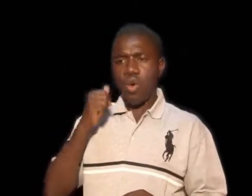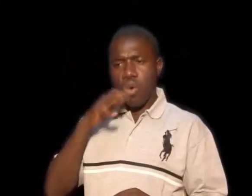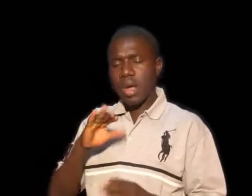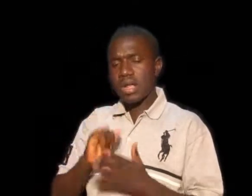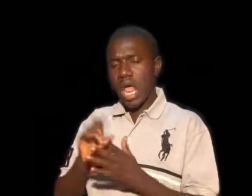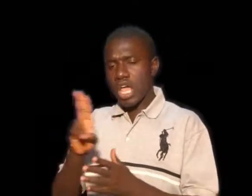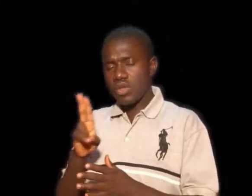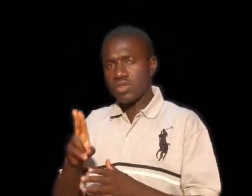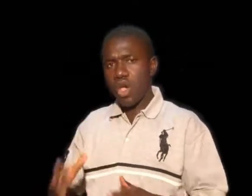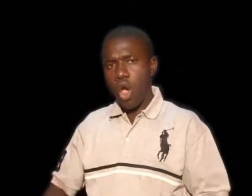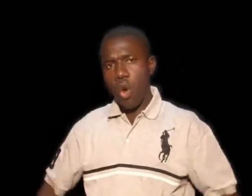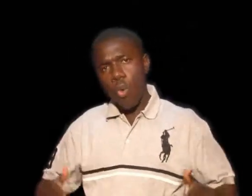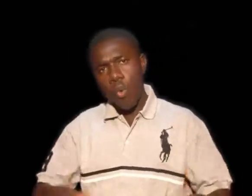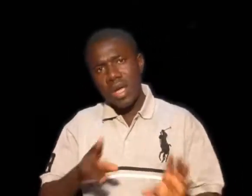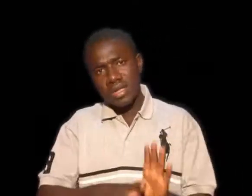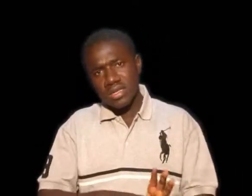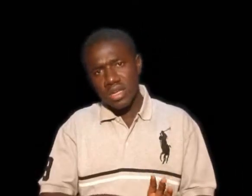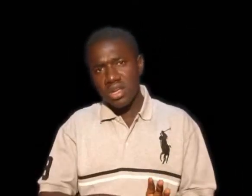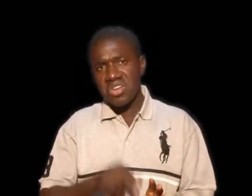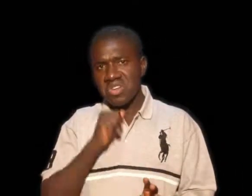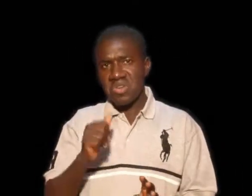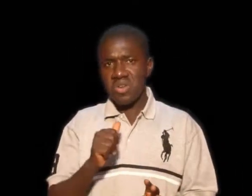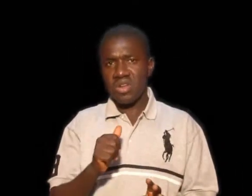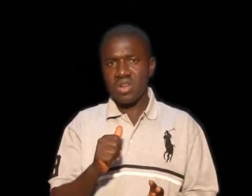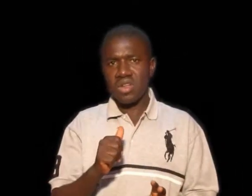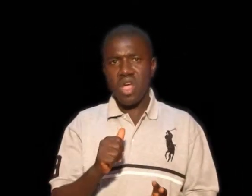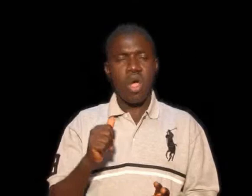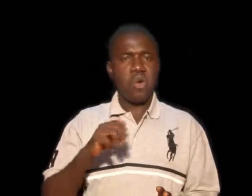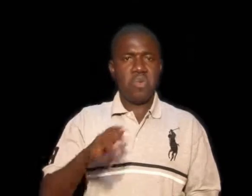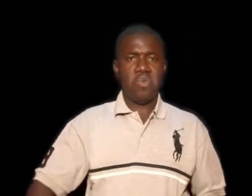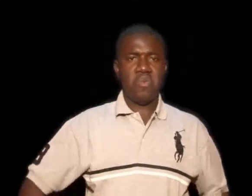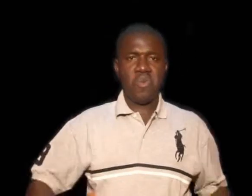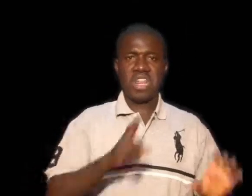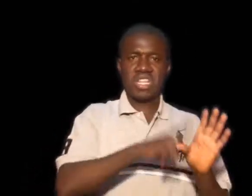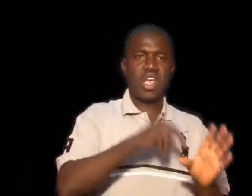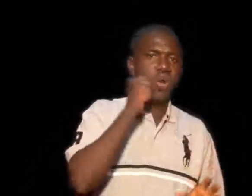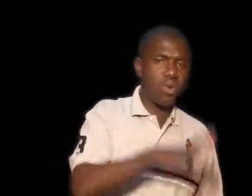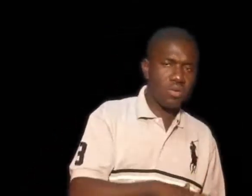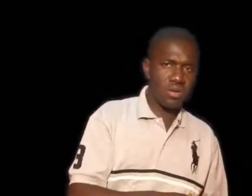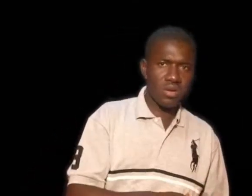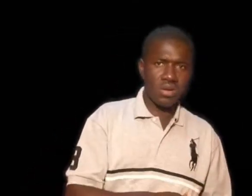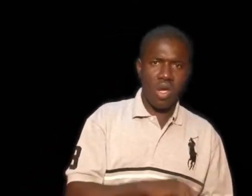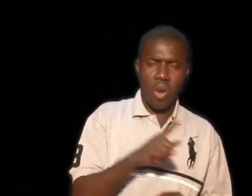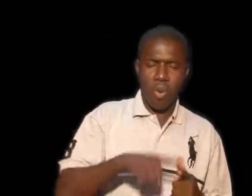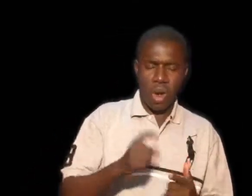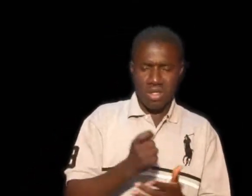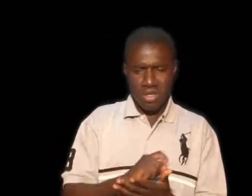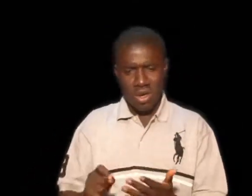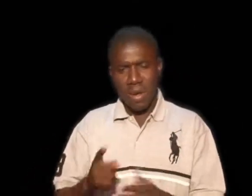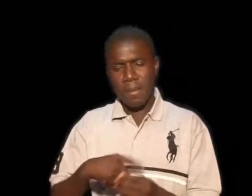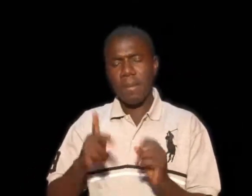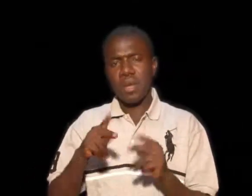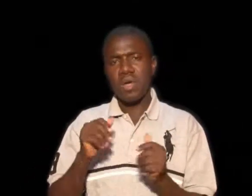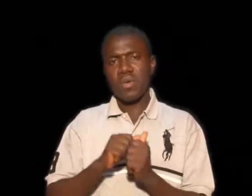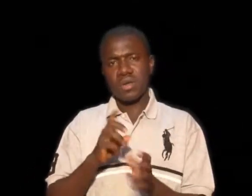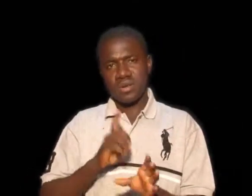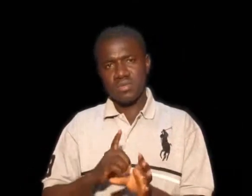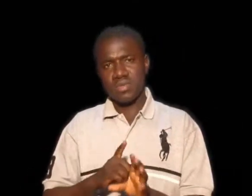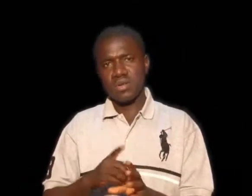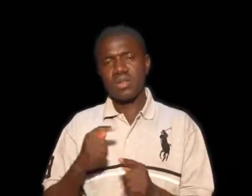a wheelchair-bound woman. Use people-first language when speaking with people with disabilities and when speaking and writing about